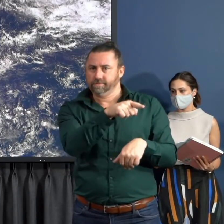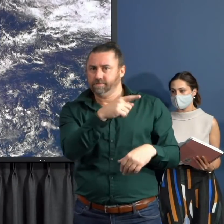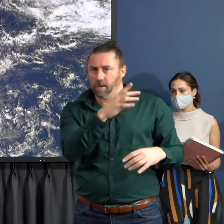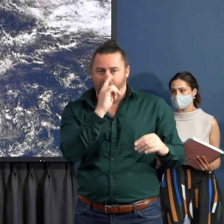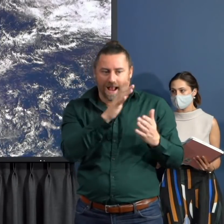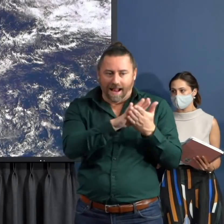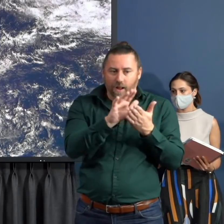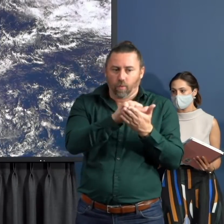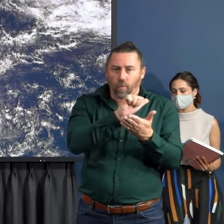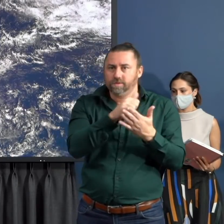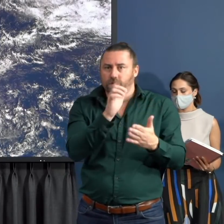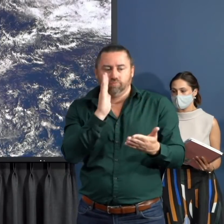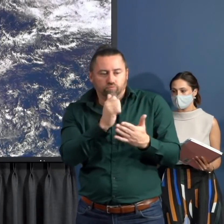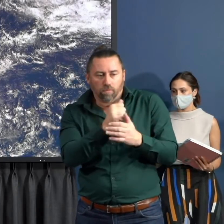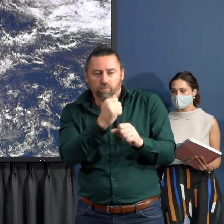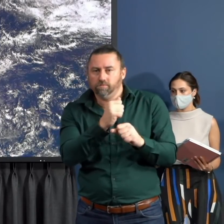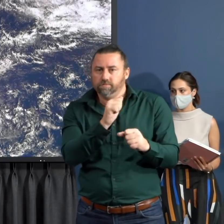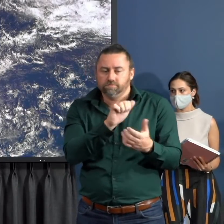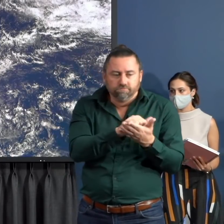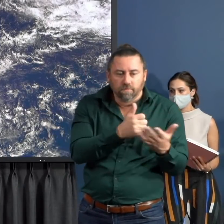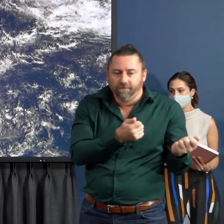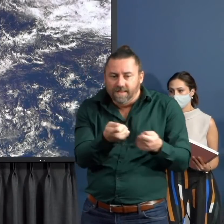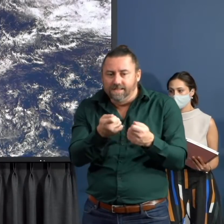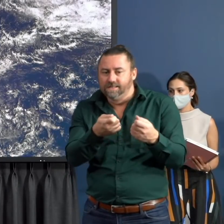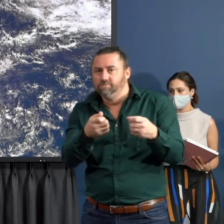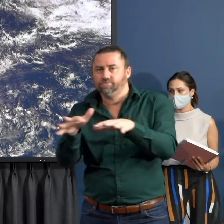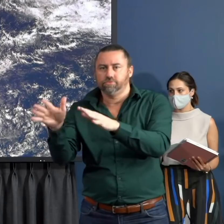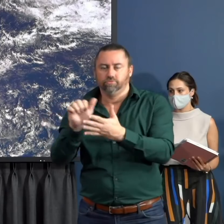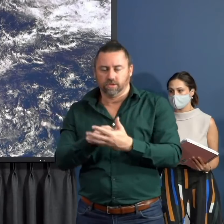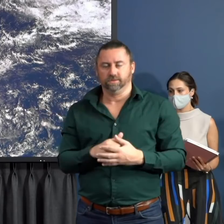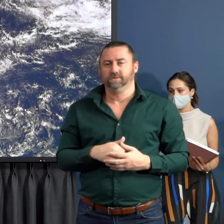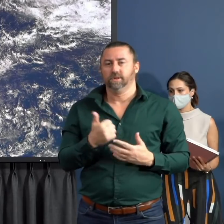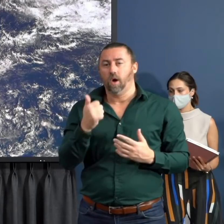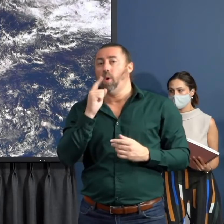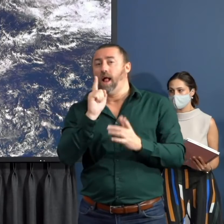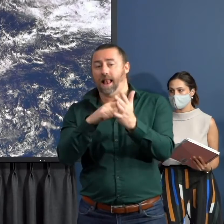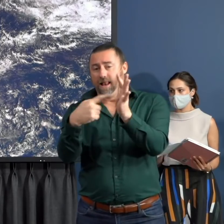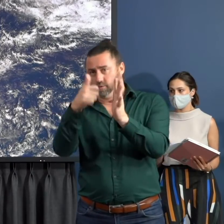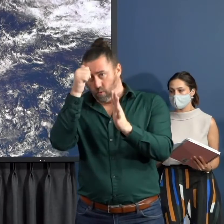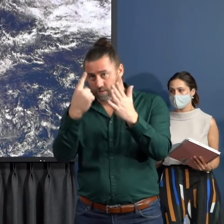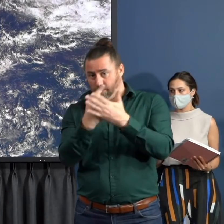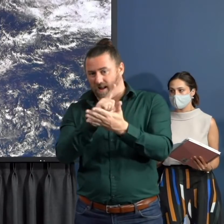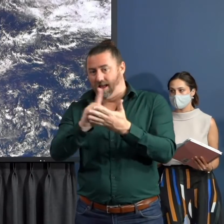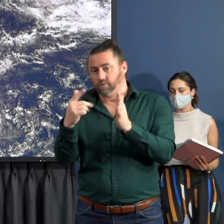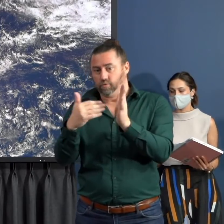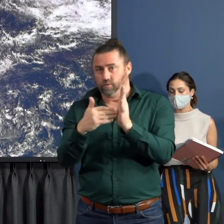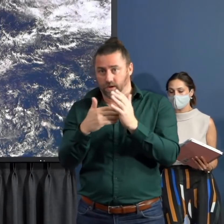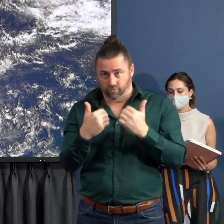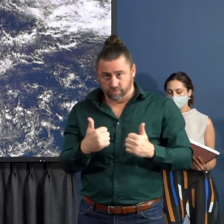day. Okay, so I'm going to hand over to the Bureau to say a few words.